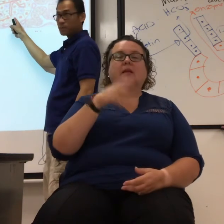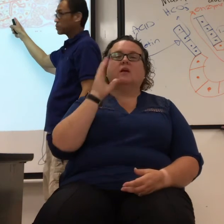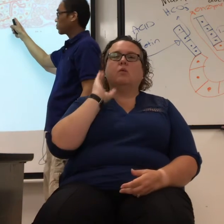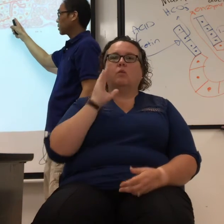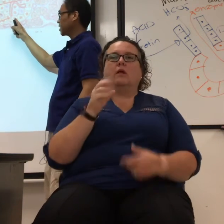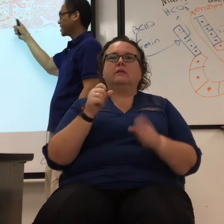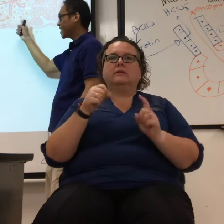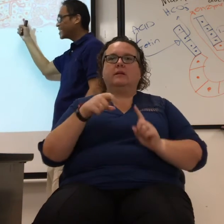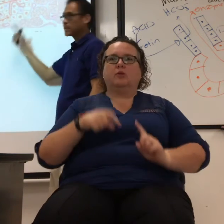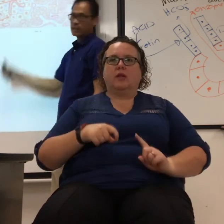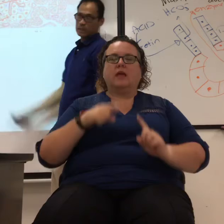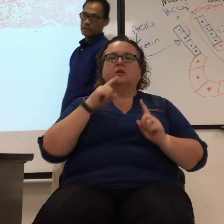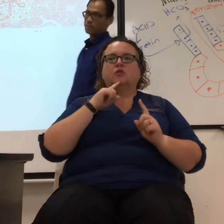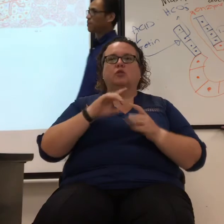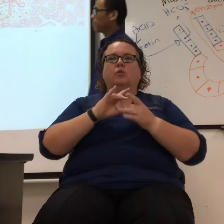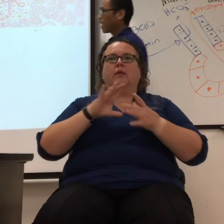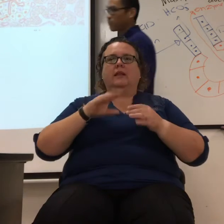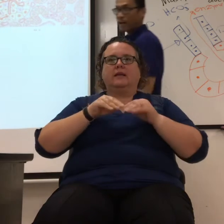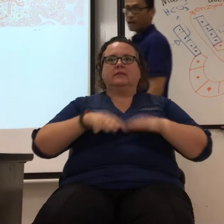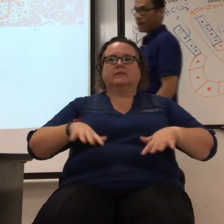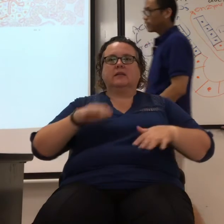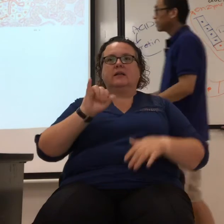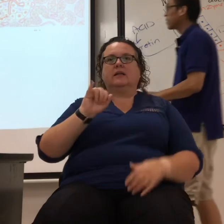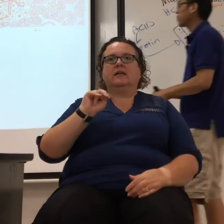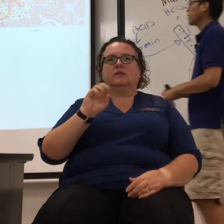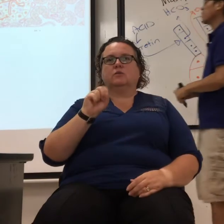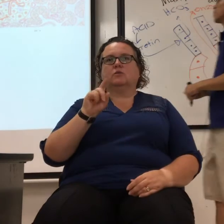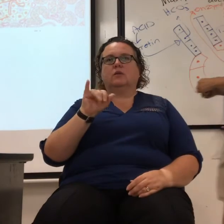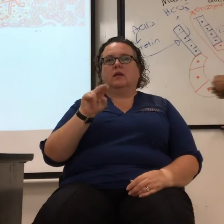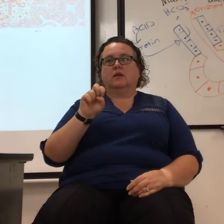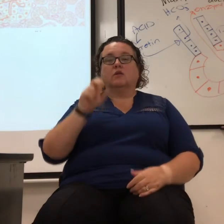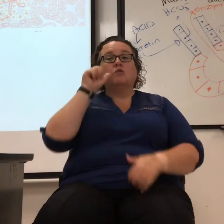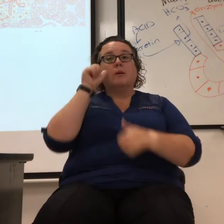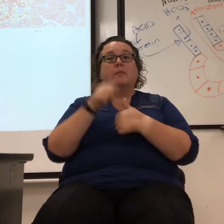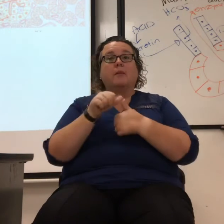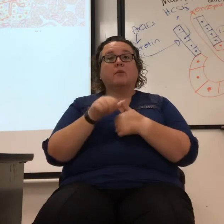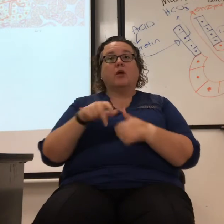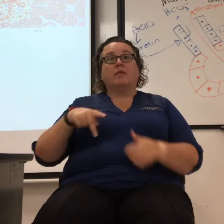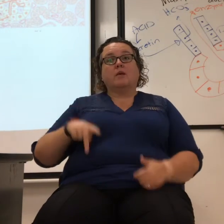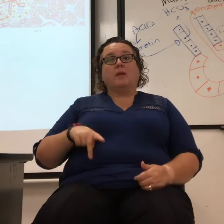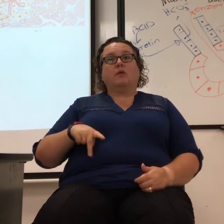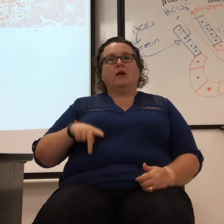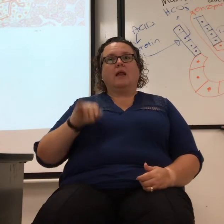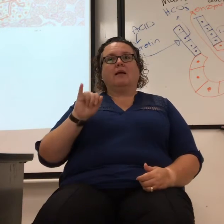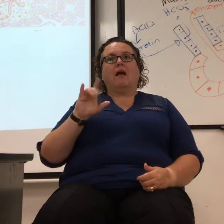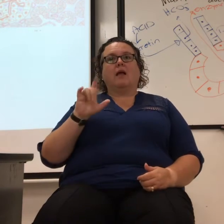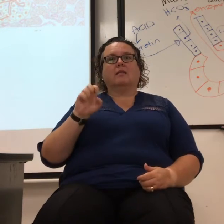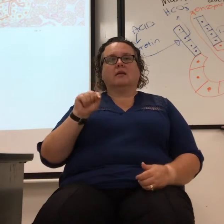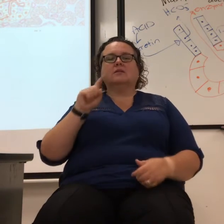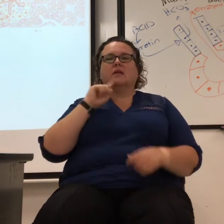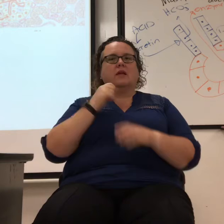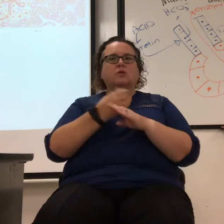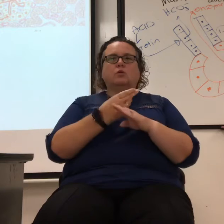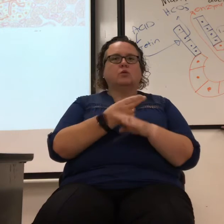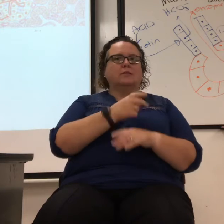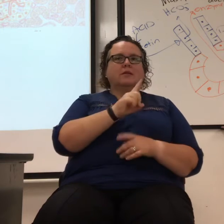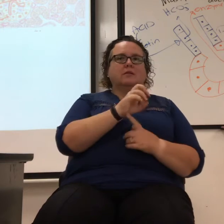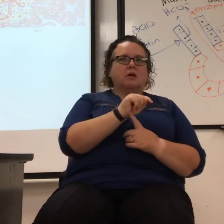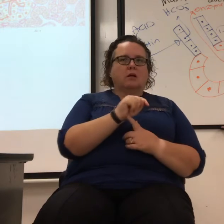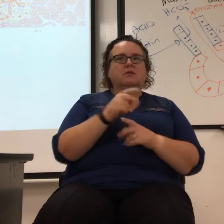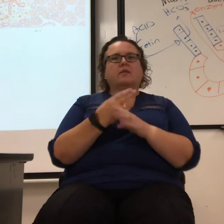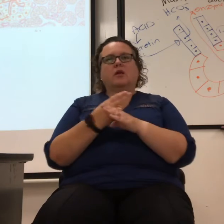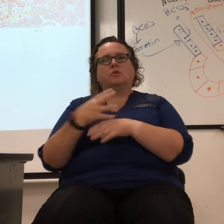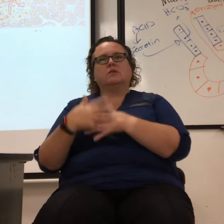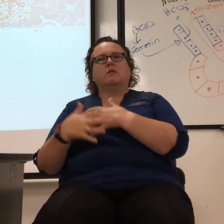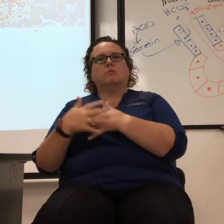beta cells to release insulin. Remember the pancreatic islet? Those don't use the duct, they use the bloodstream.